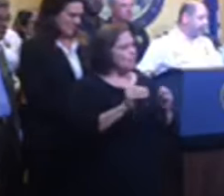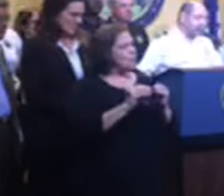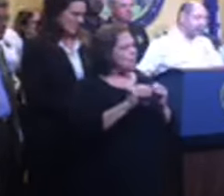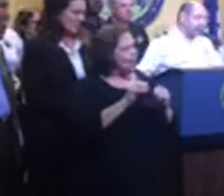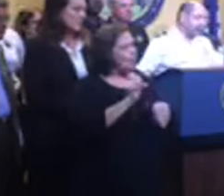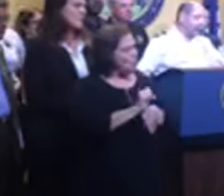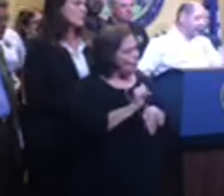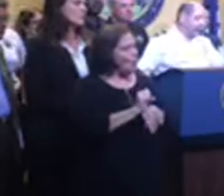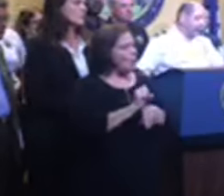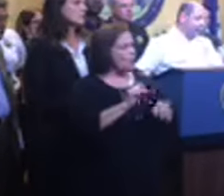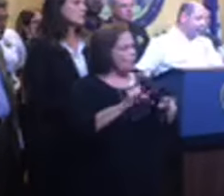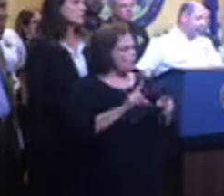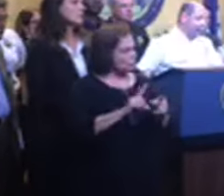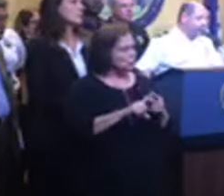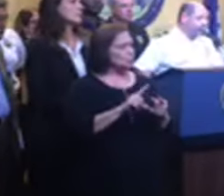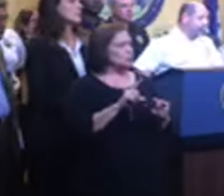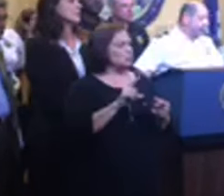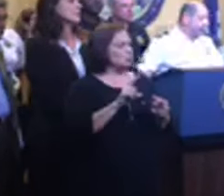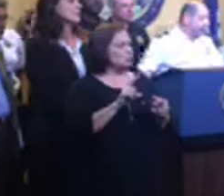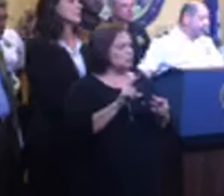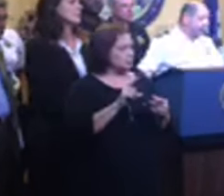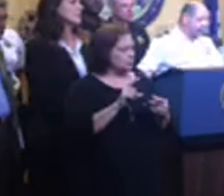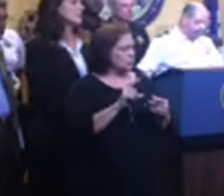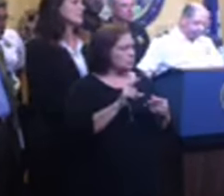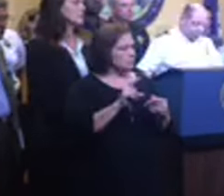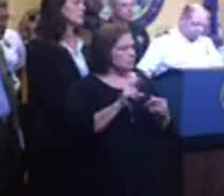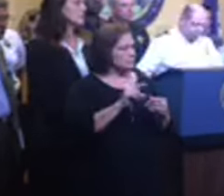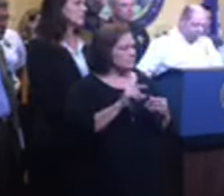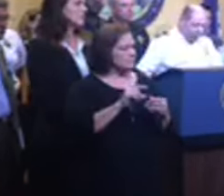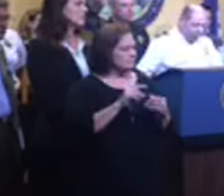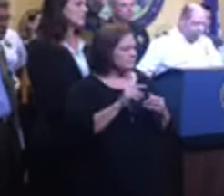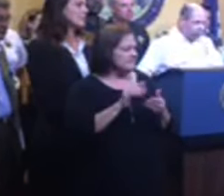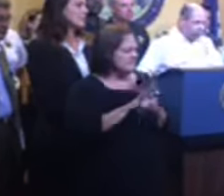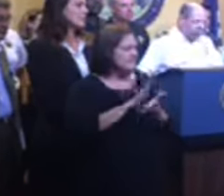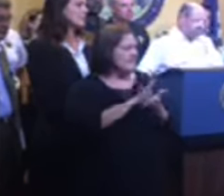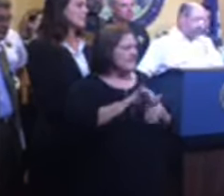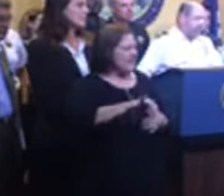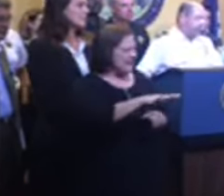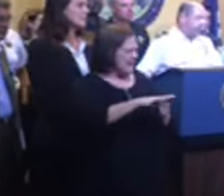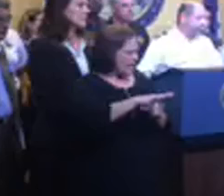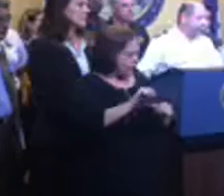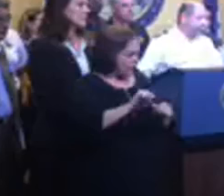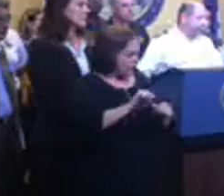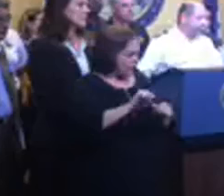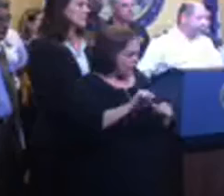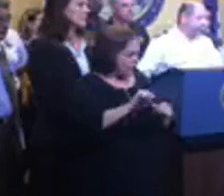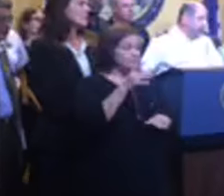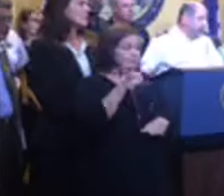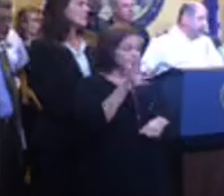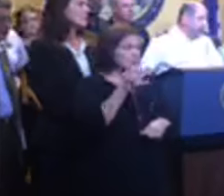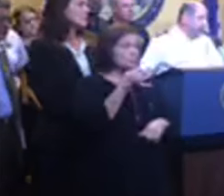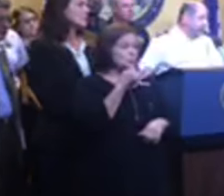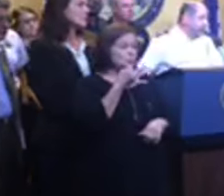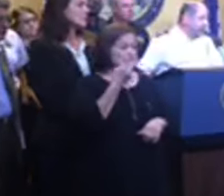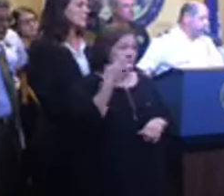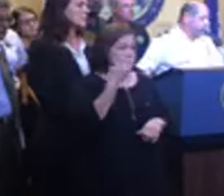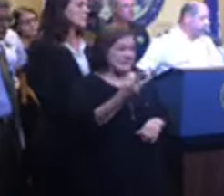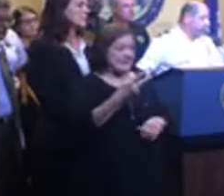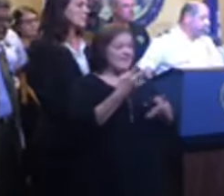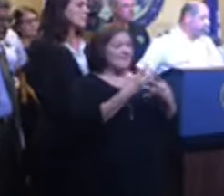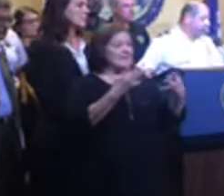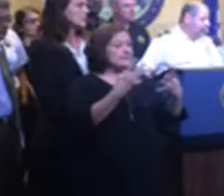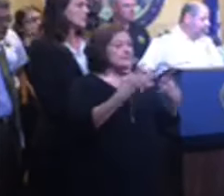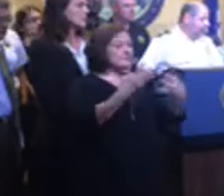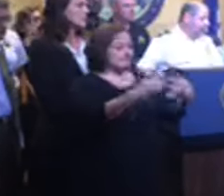in, and you'll start to see that hopefully over the next couple of days. You'll start to see a fence go up, hopefully as early as